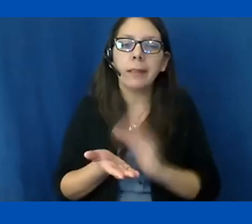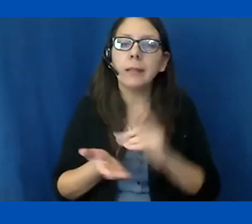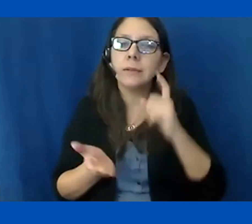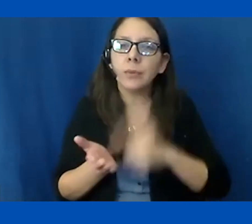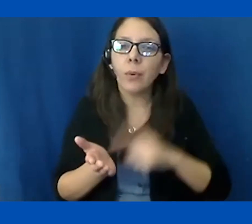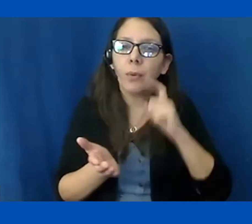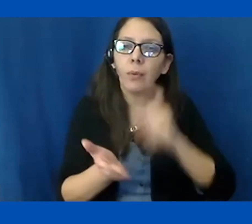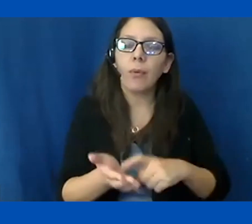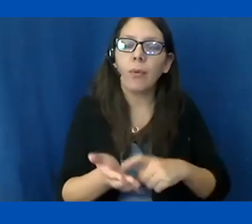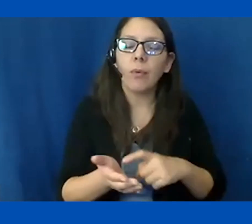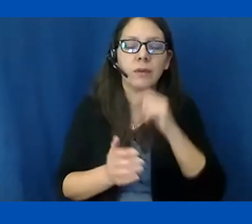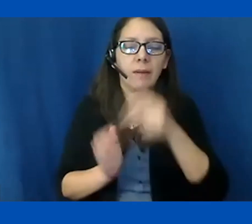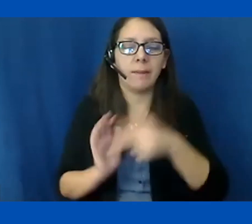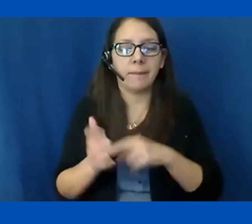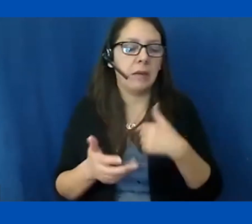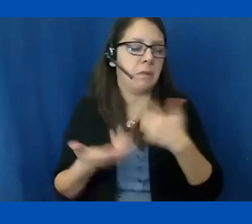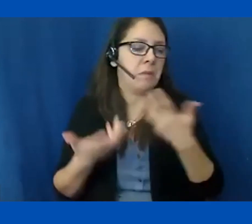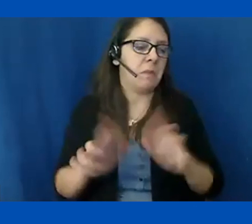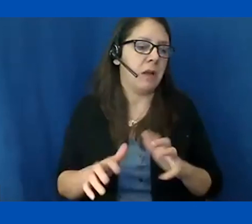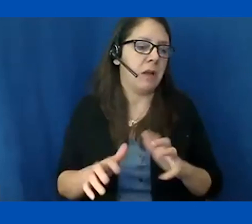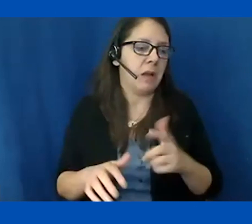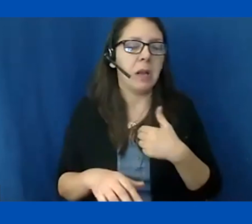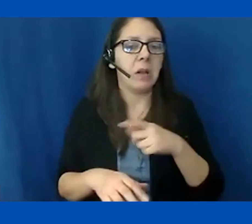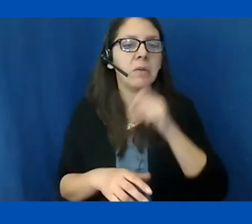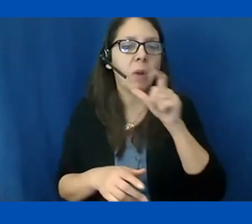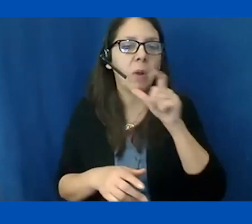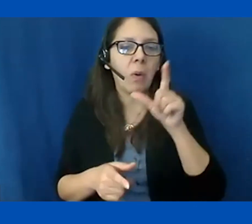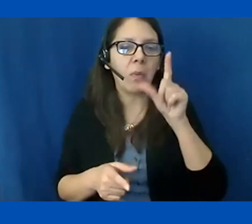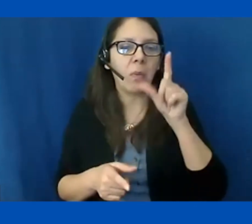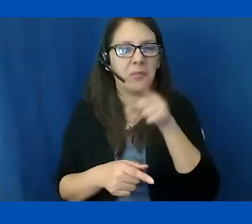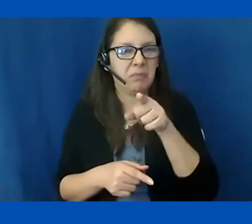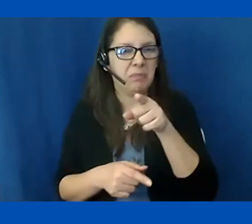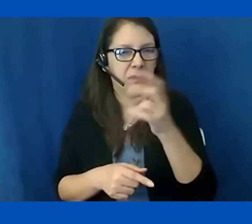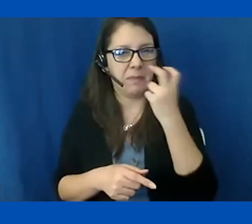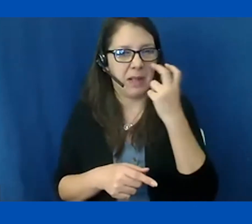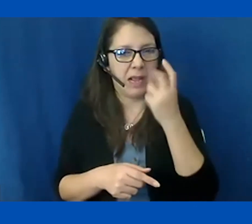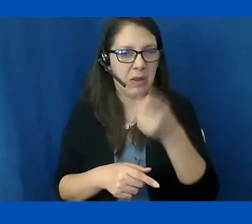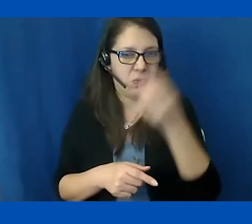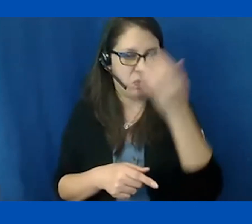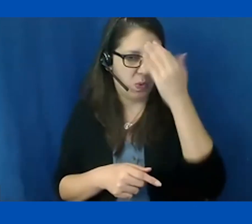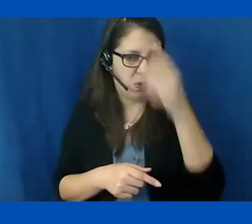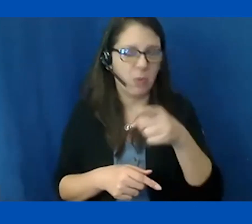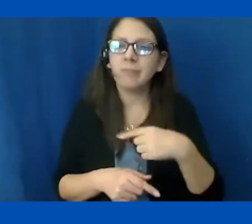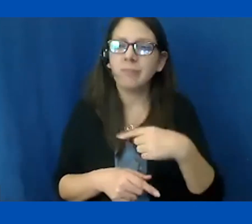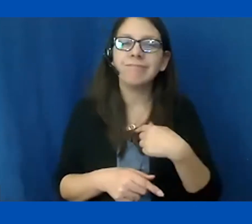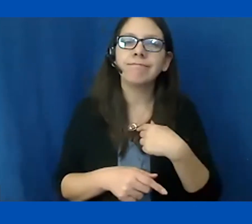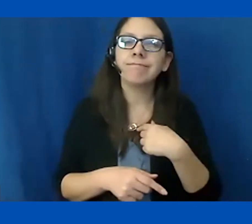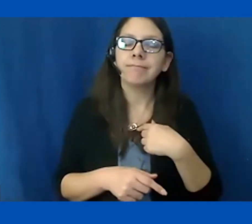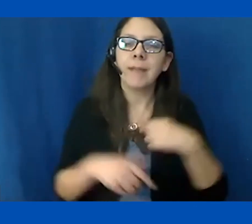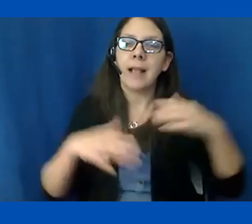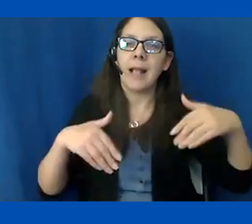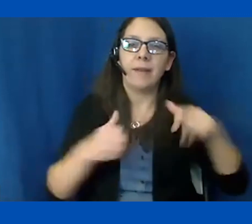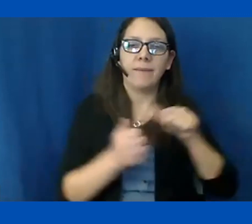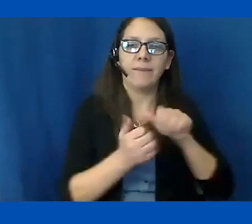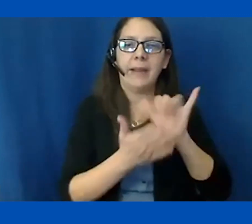I don't want to do it, or I don't believe that you, Mr. Blind Guy, knows, you know what I mean? It's never, I haven't had situations like that in a